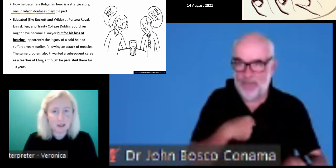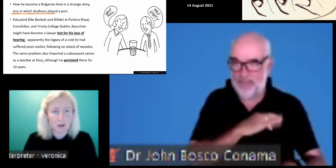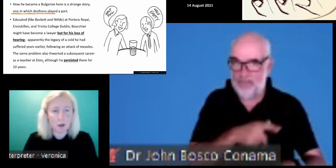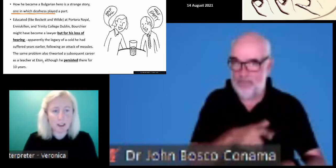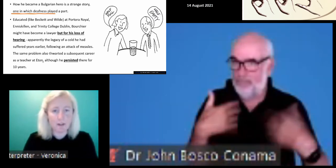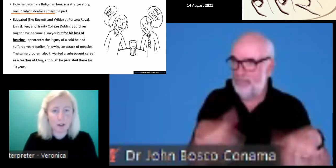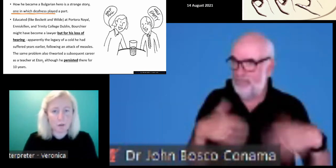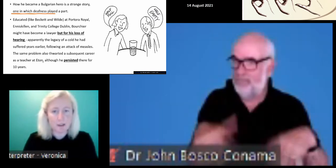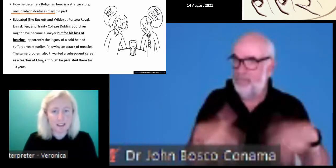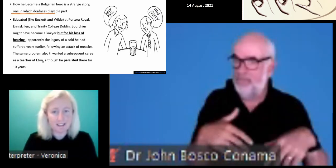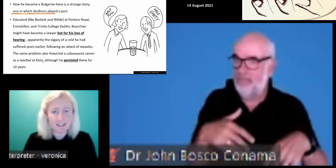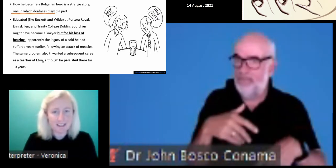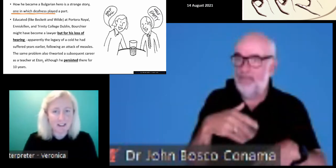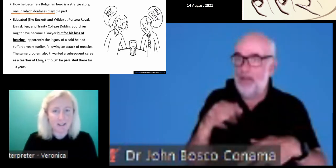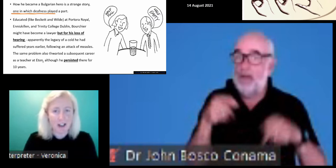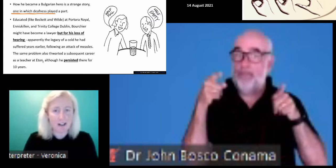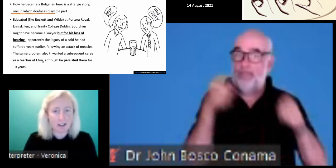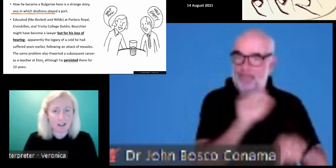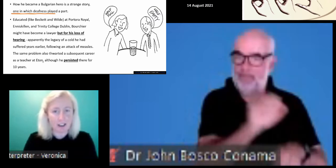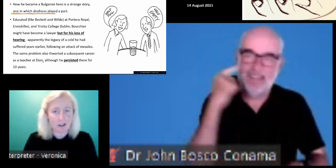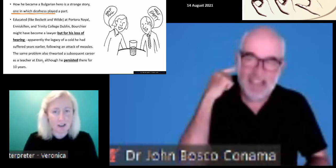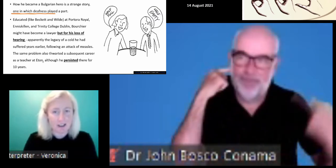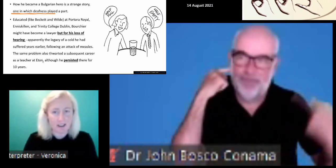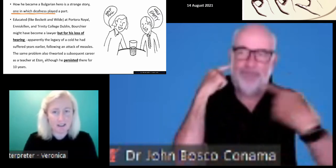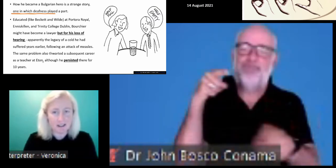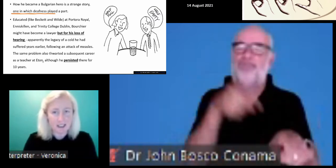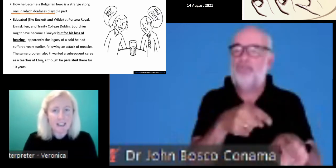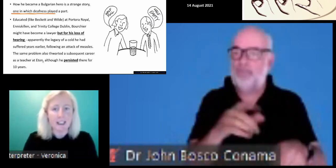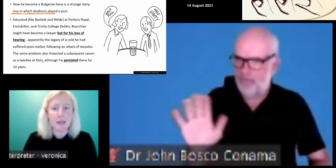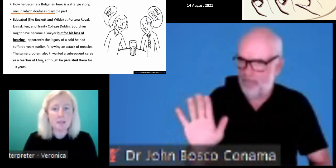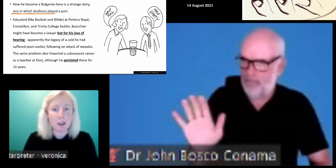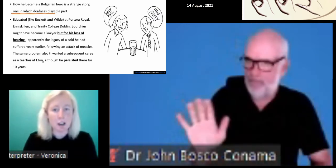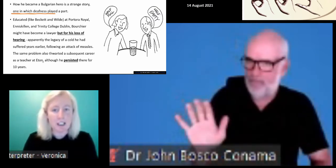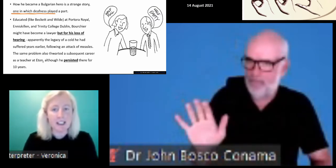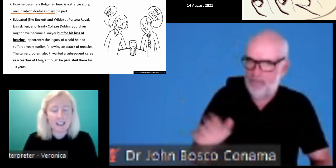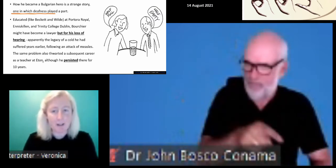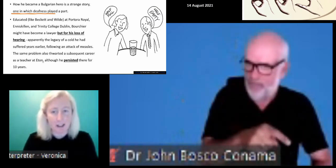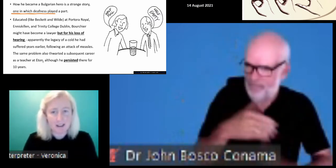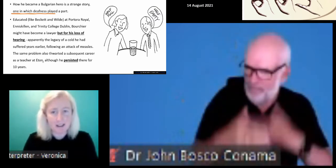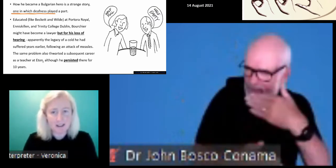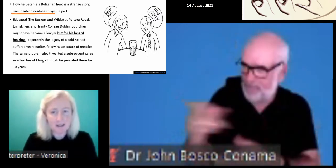So look at the views. Very, very interesting. They kept on looking to his deafness.